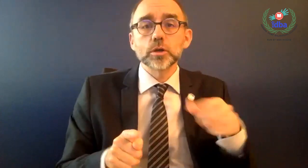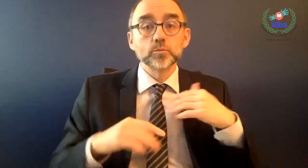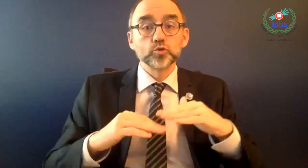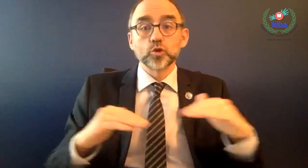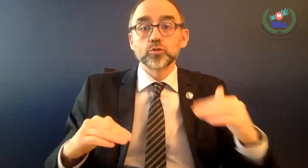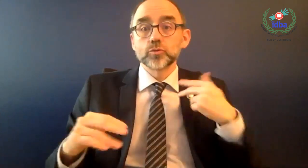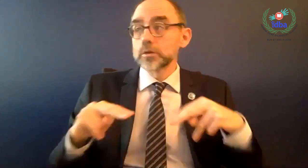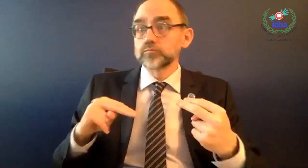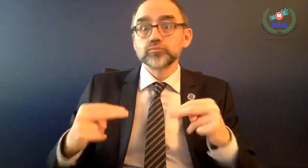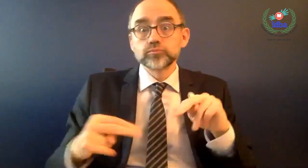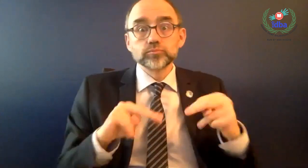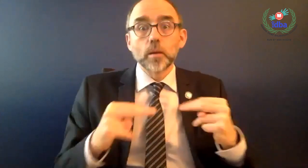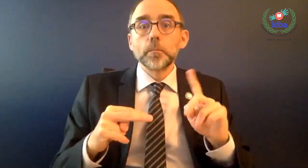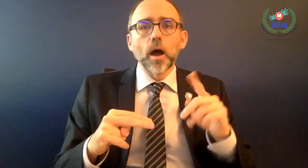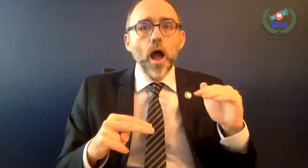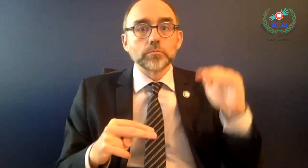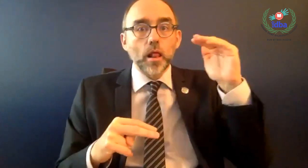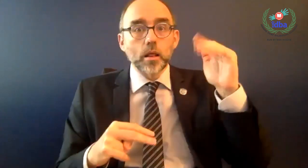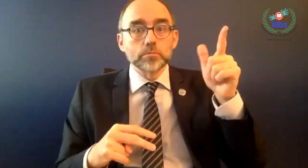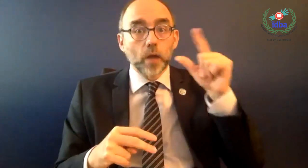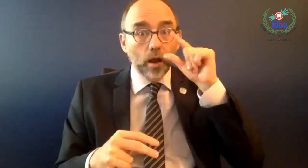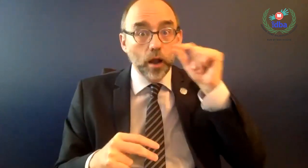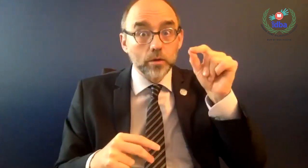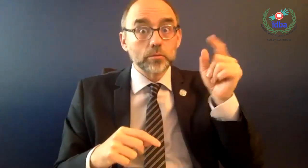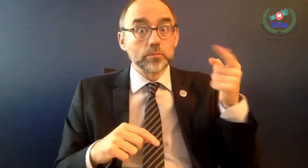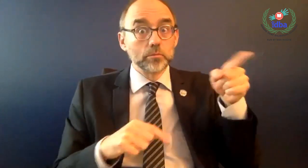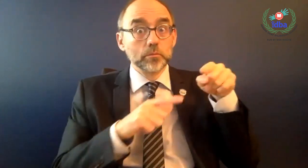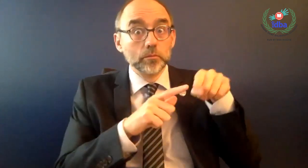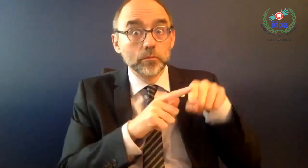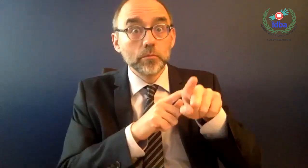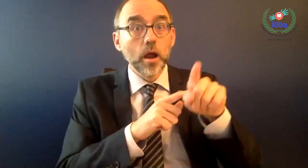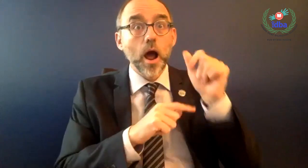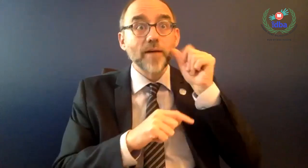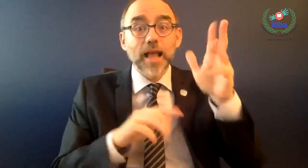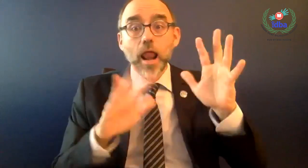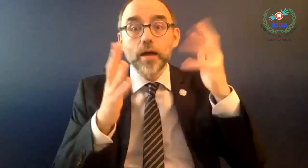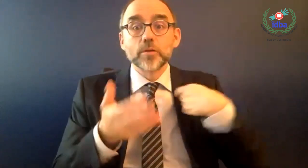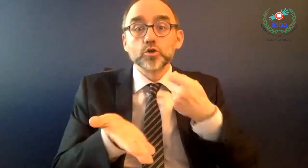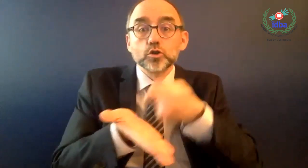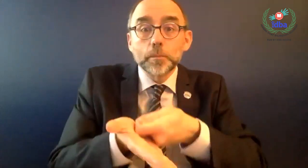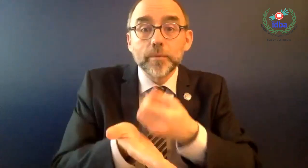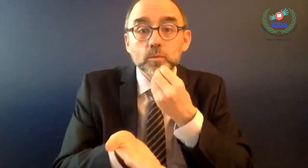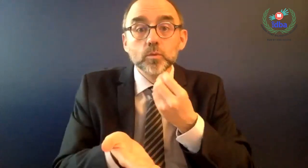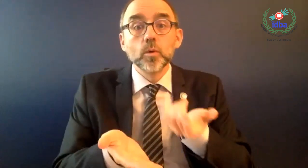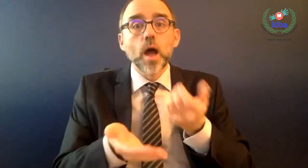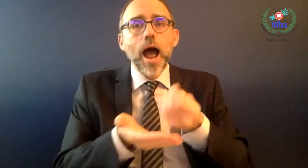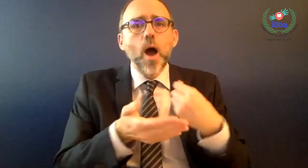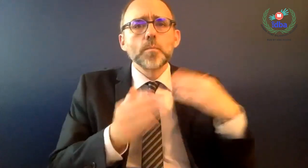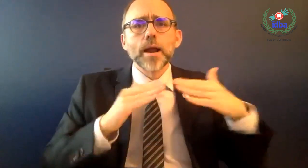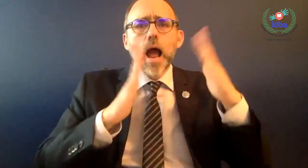So it is very important that they look up to some deaf role models. That, okay, he has gone to Gallaudet University. How